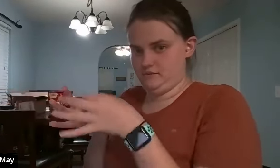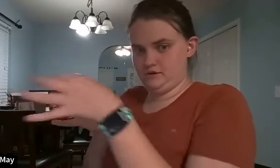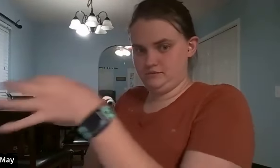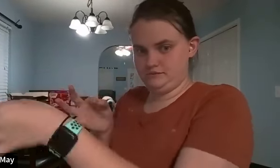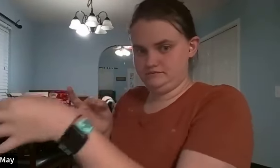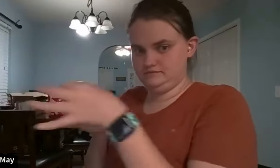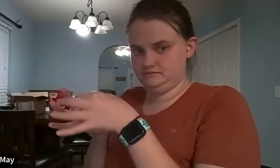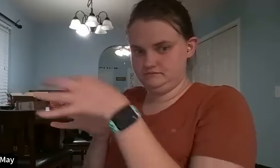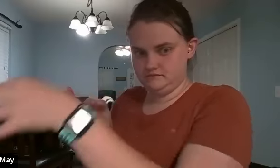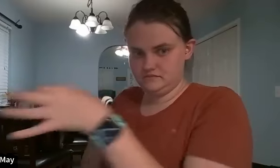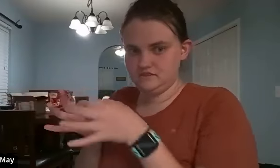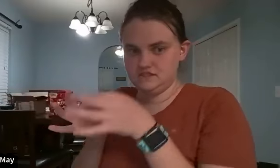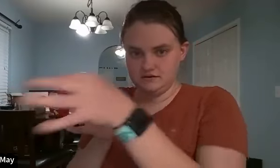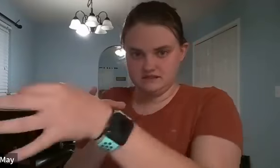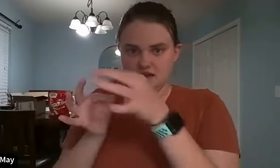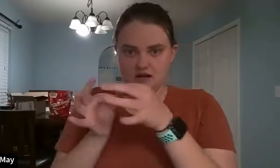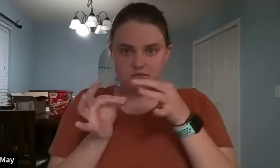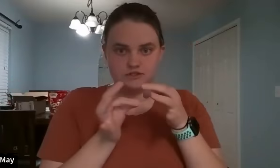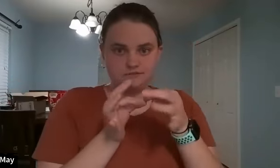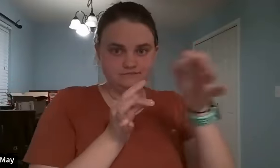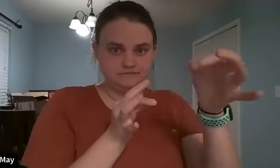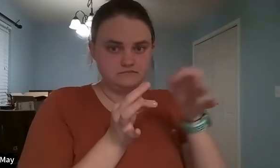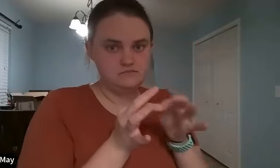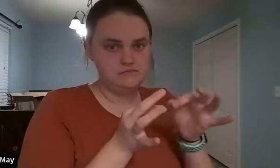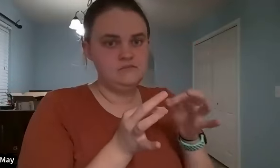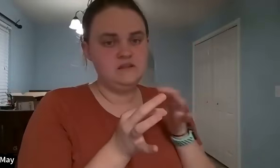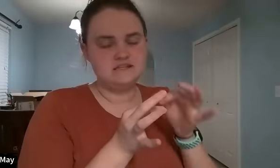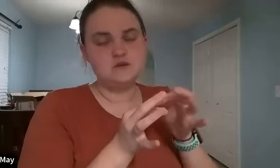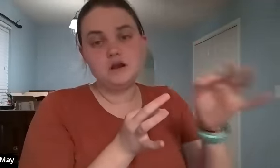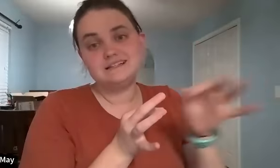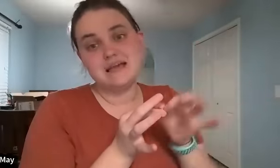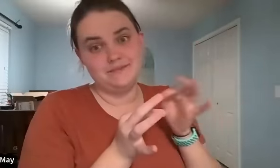you. So it's that kind of motion. It's like we're on a timeline.